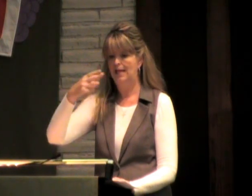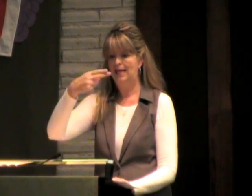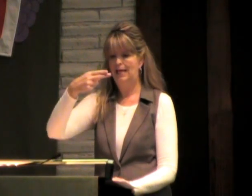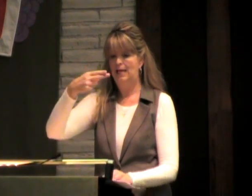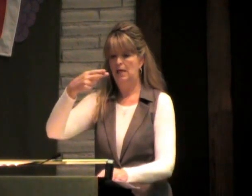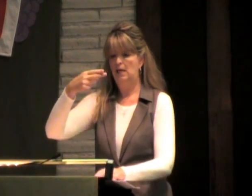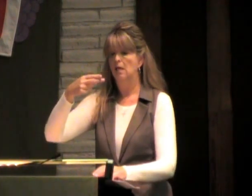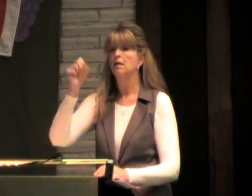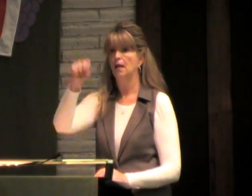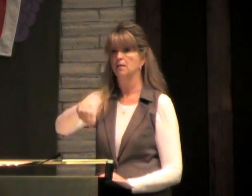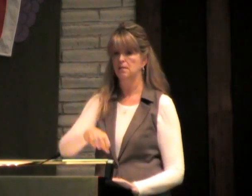hematophroditis.